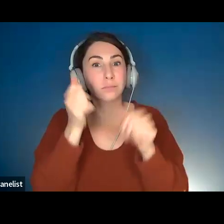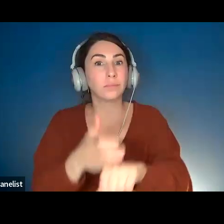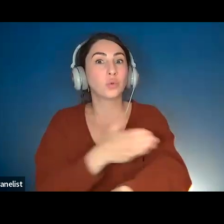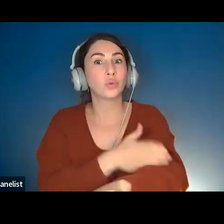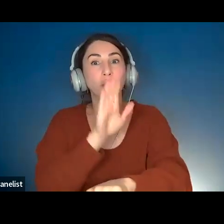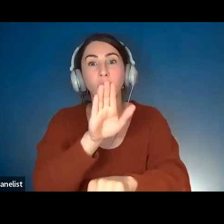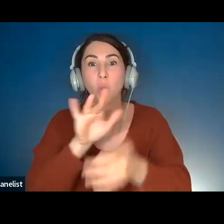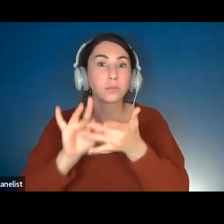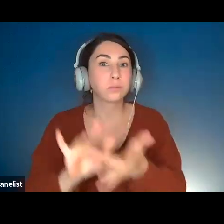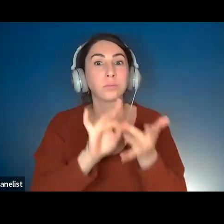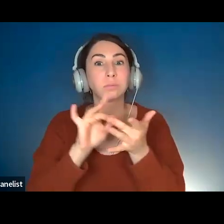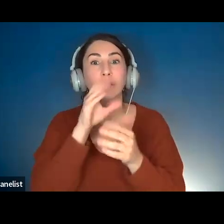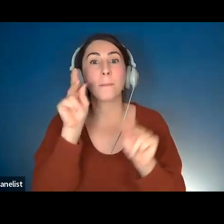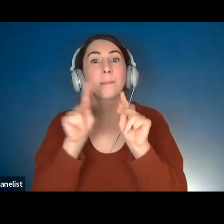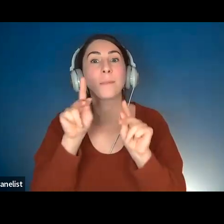and trust.